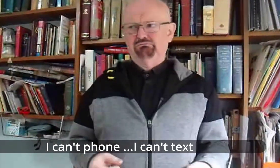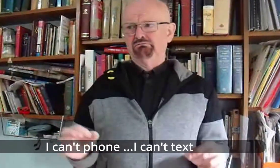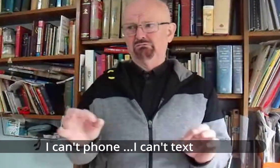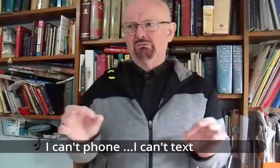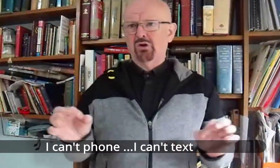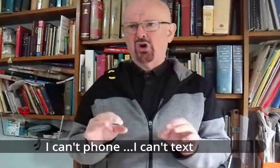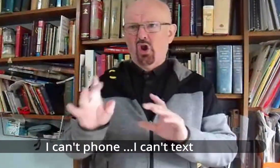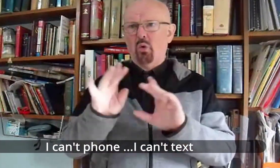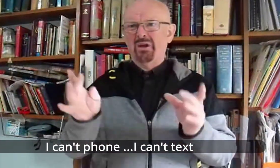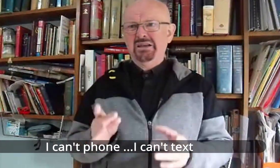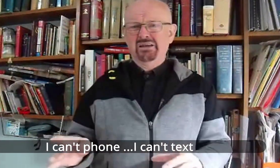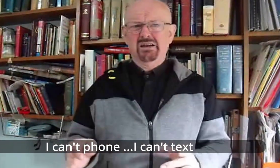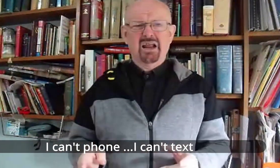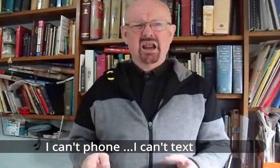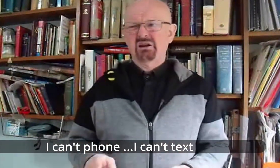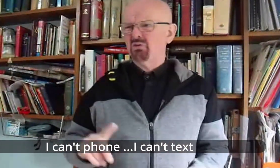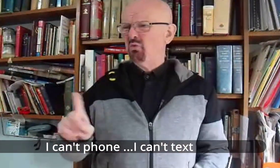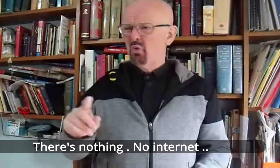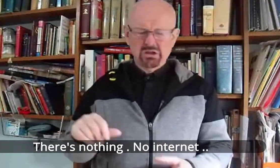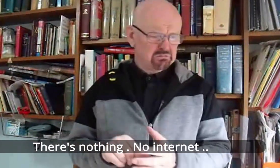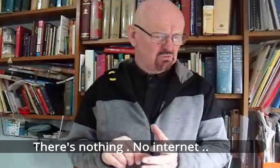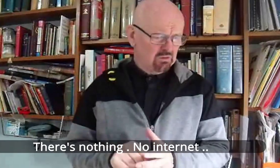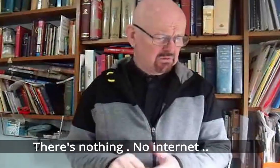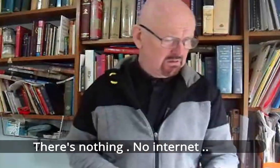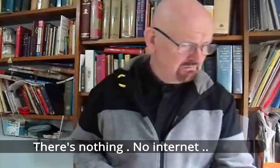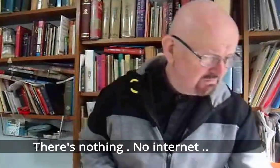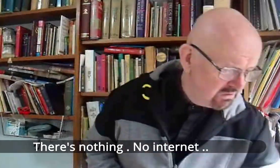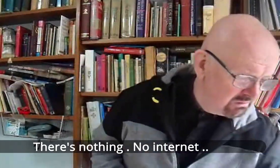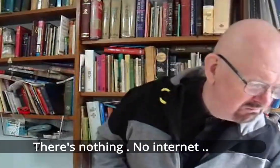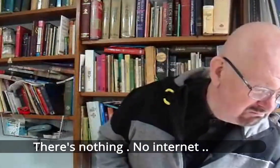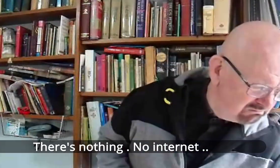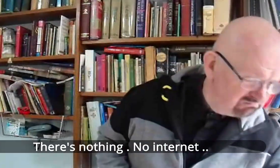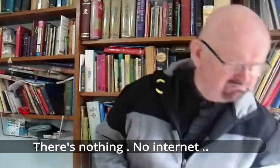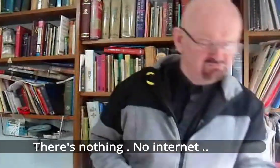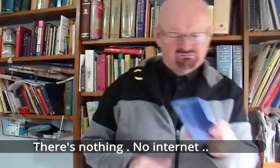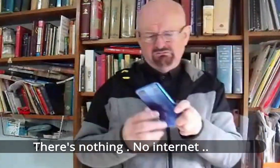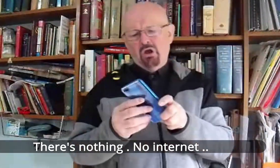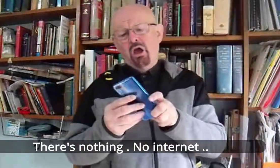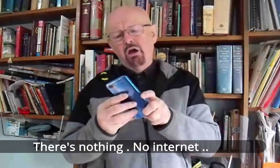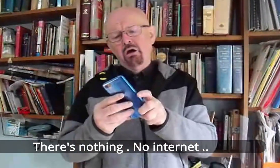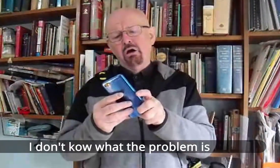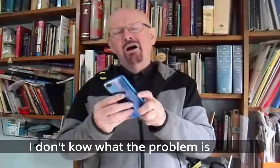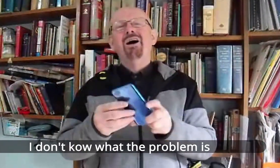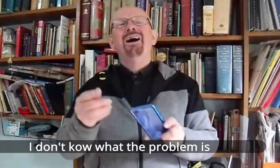can't phone, can't text, there's nothing, no internet.